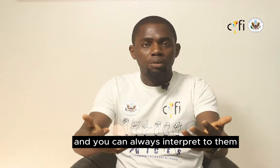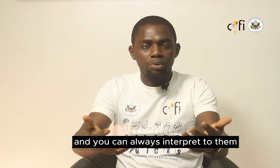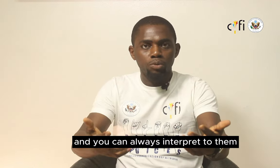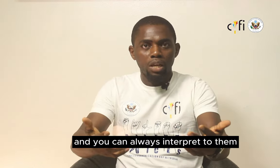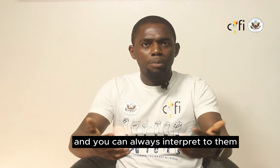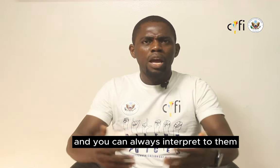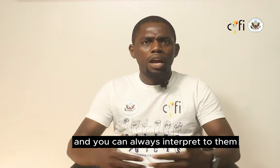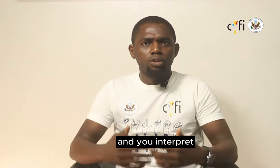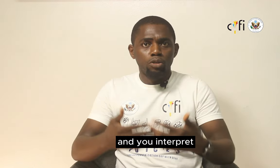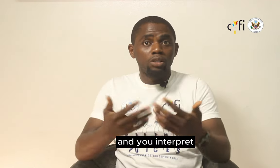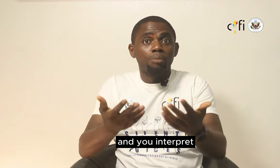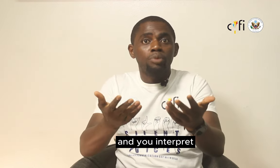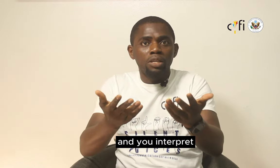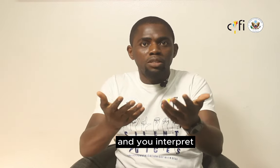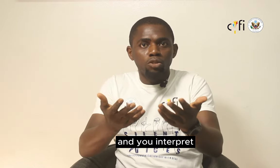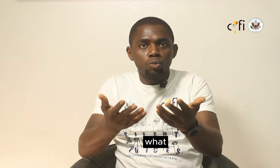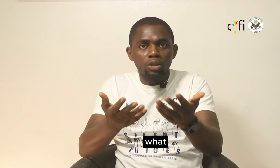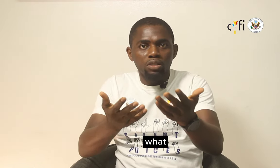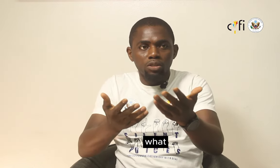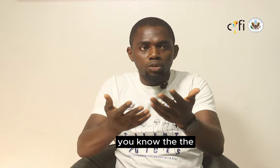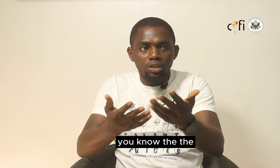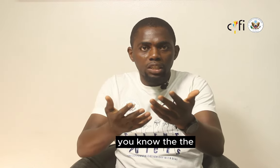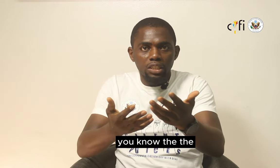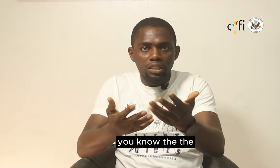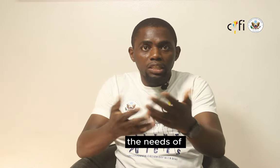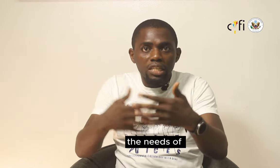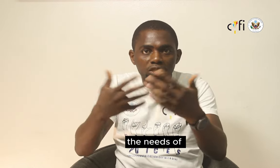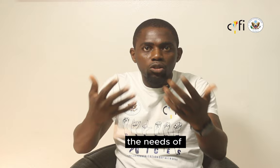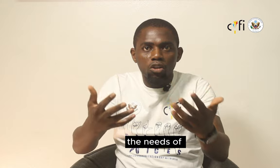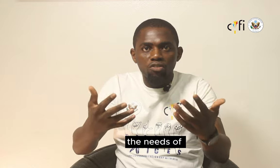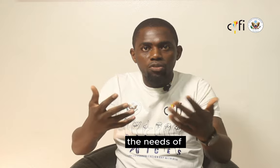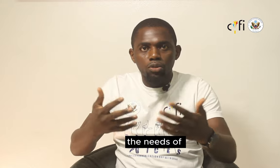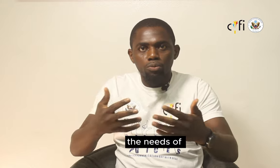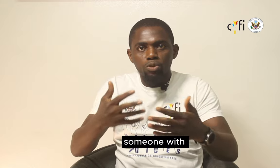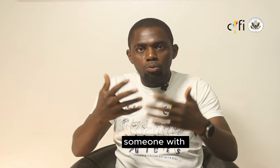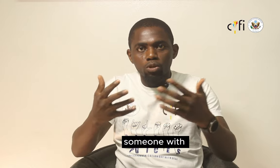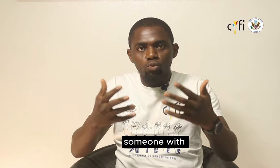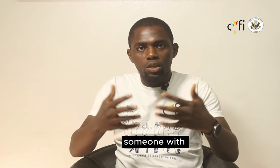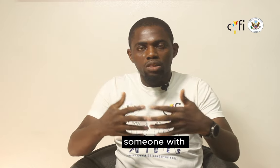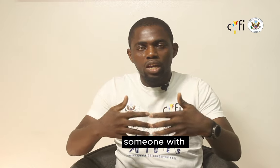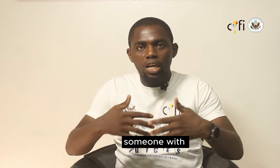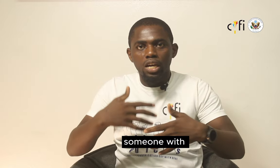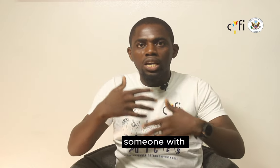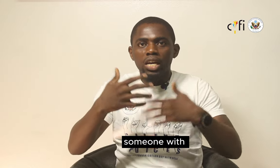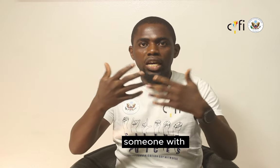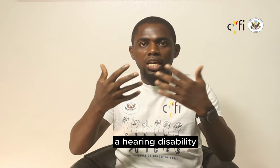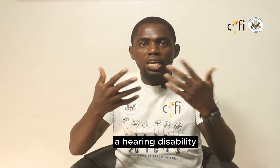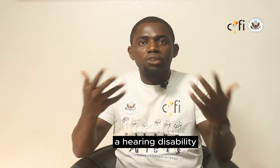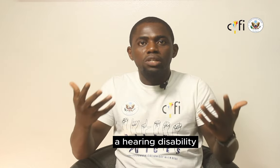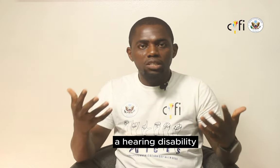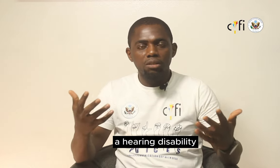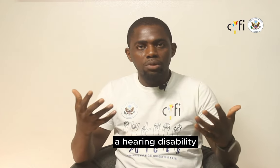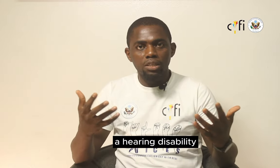interpret with them and you interpret the needs of someone with a hearing disability,